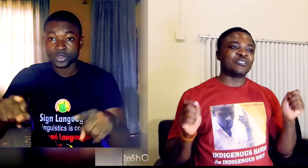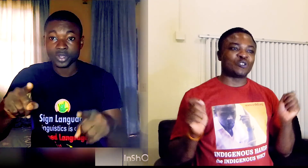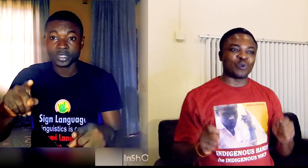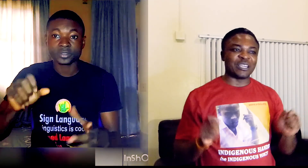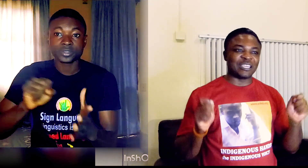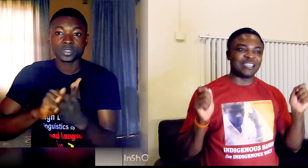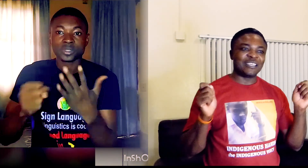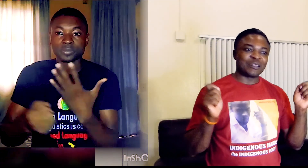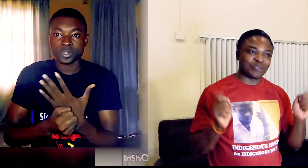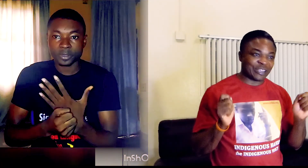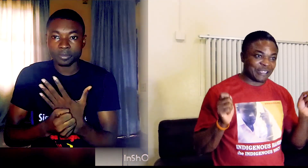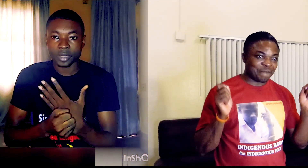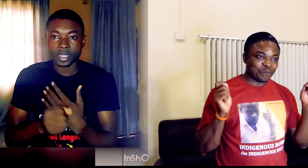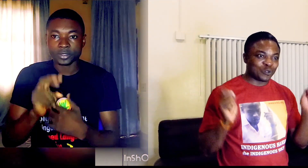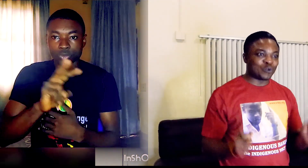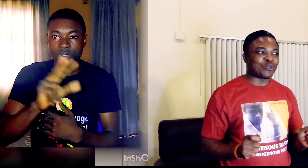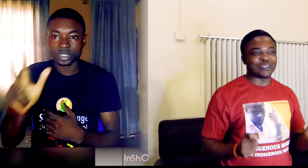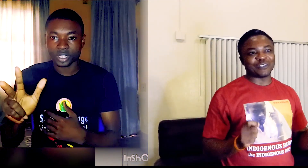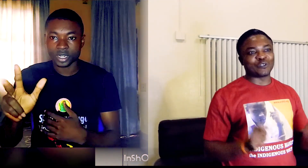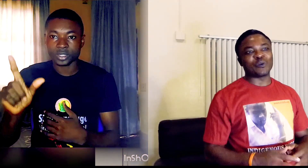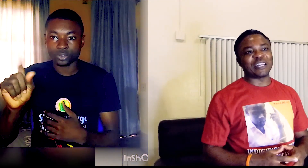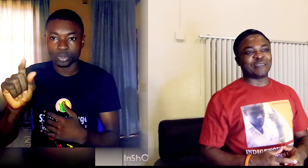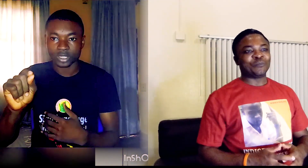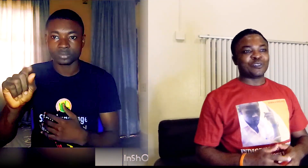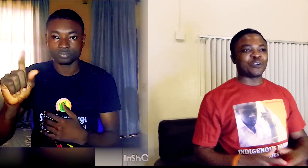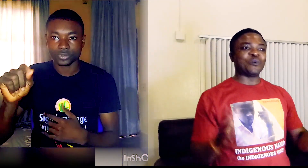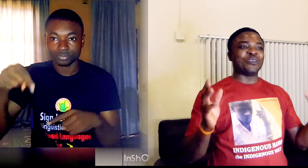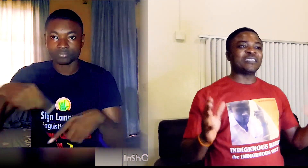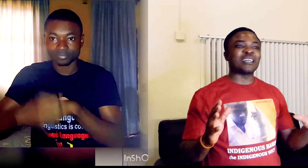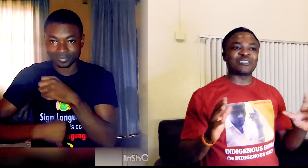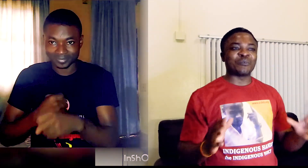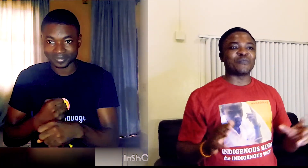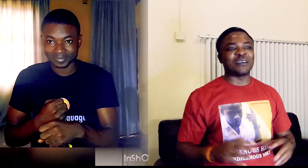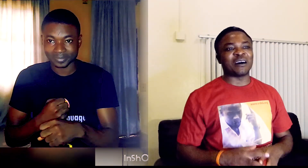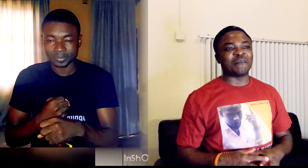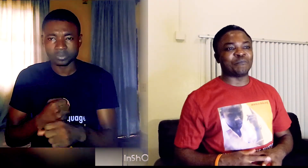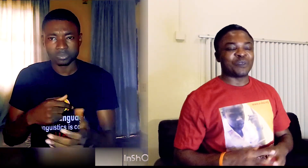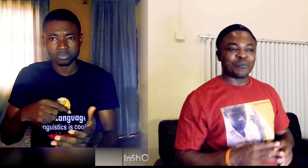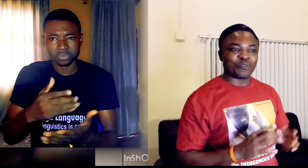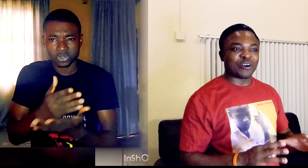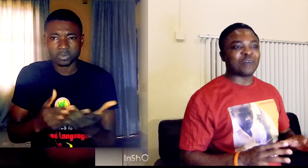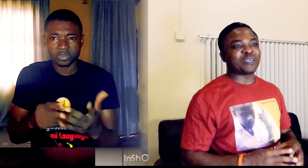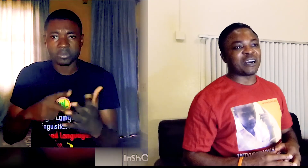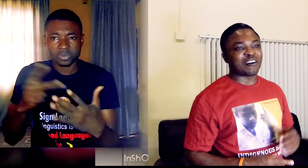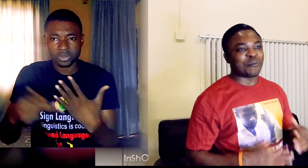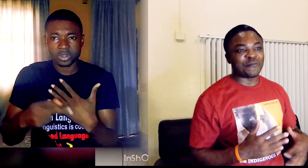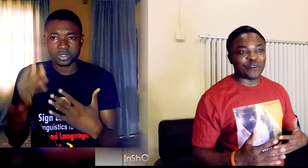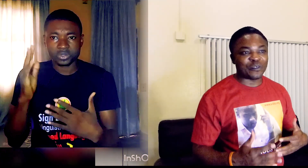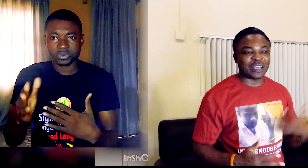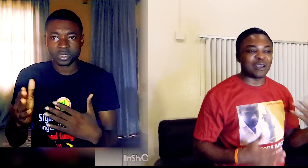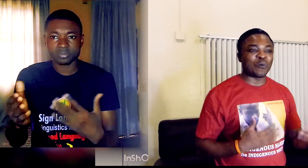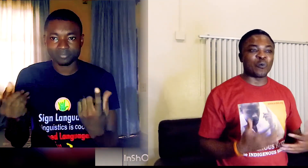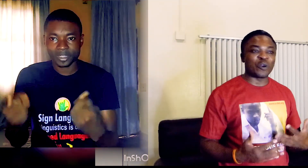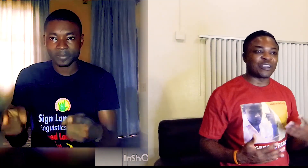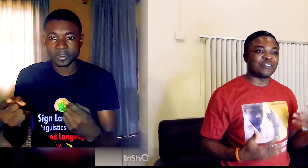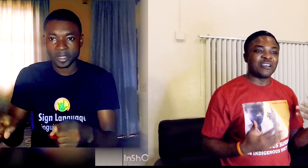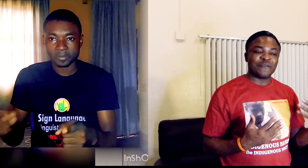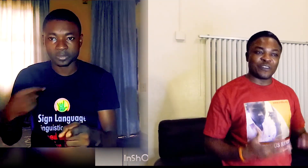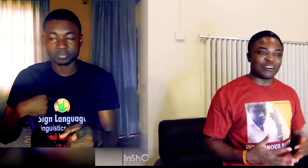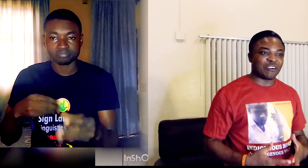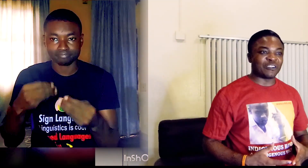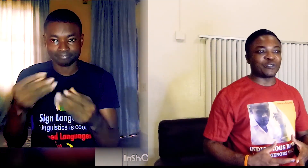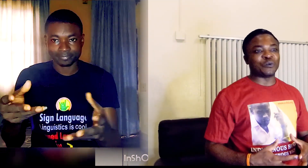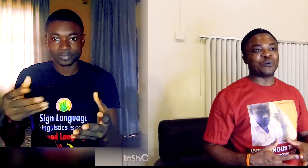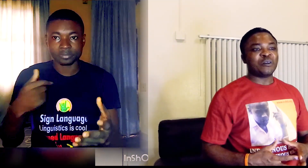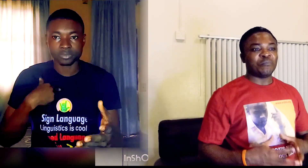September 23, 2020. So these are some of the programs that are coming forth, and that we're working